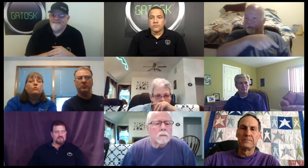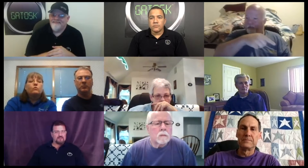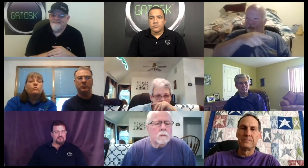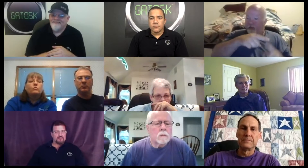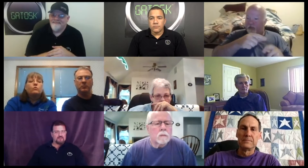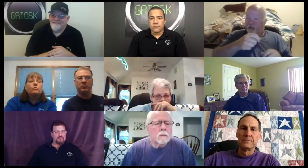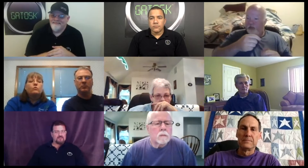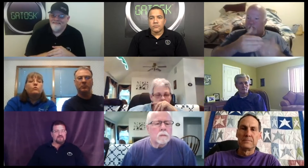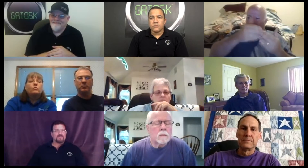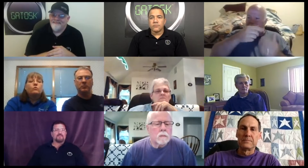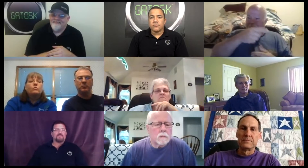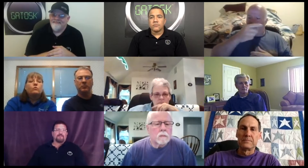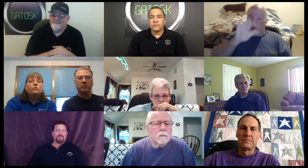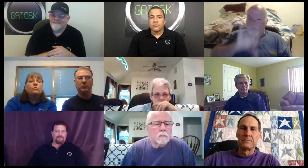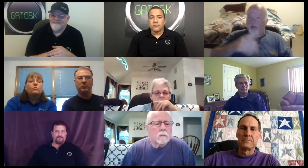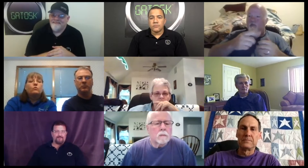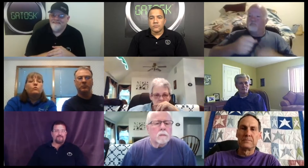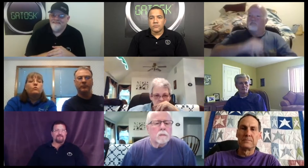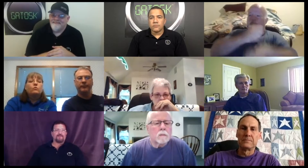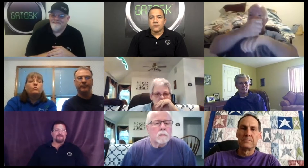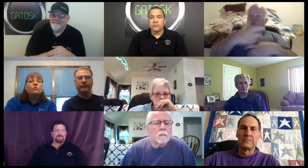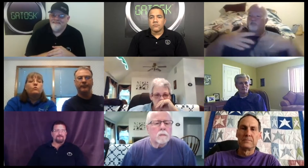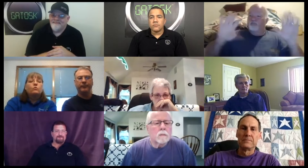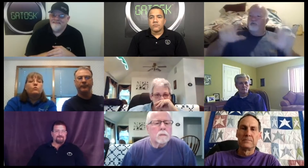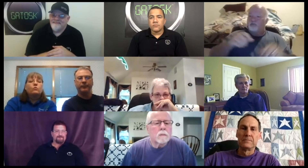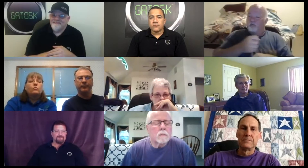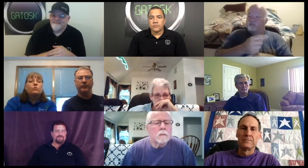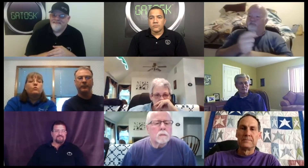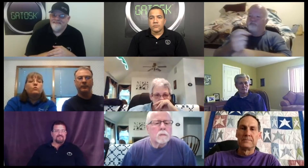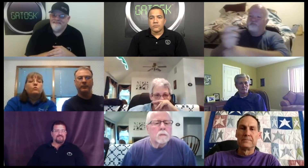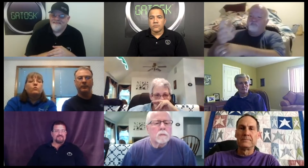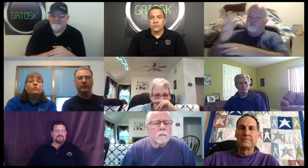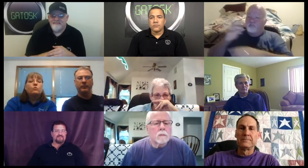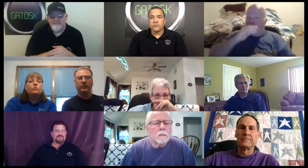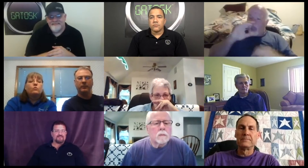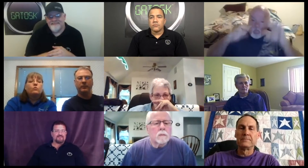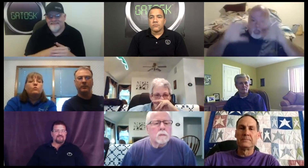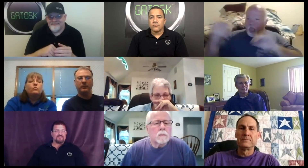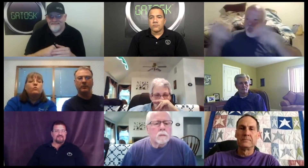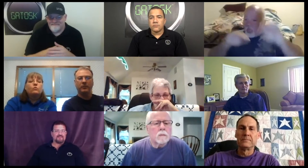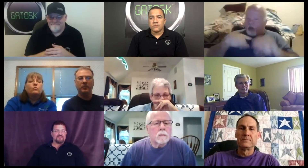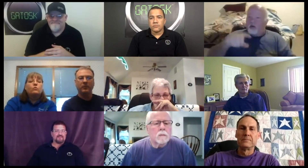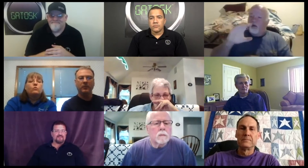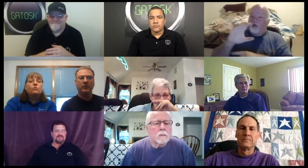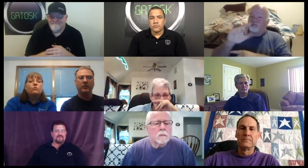link each one. I mean, it would make it easier to set it up. It's like a one-click system rather than trying